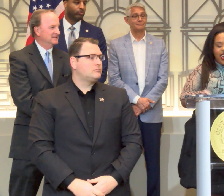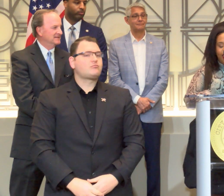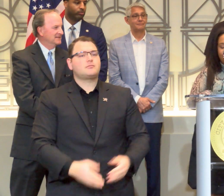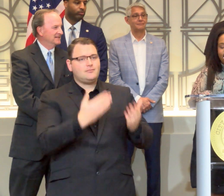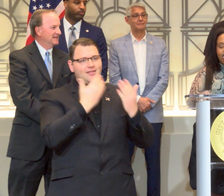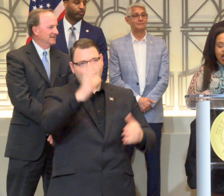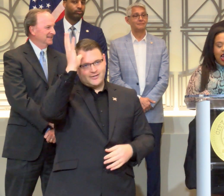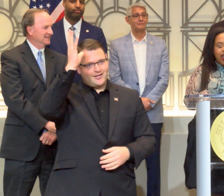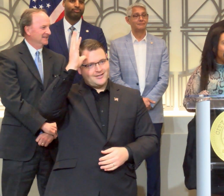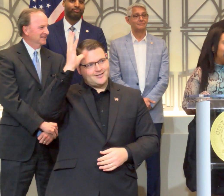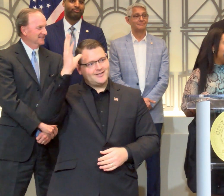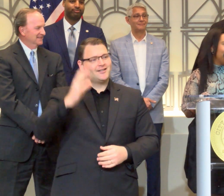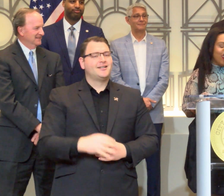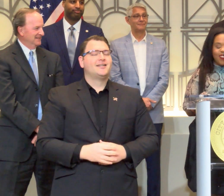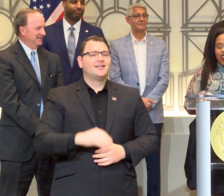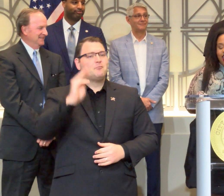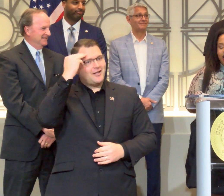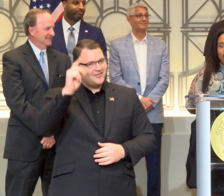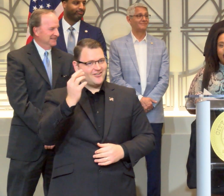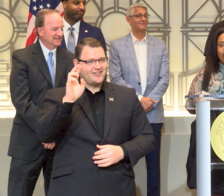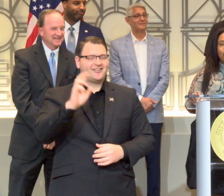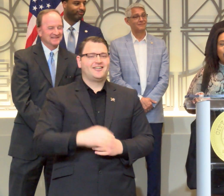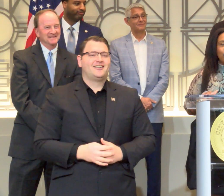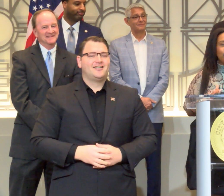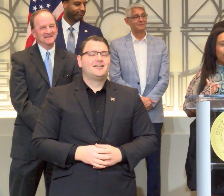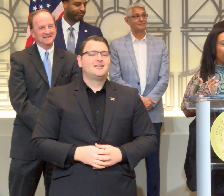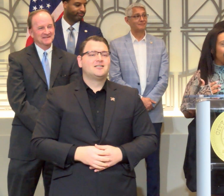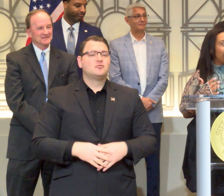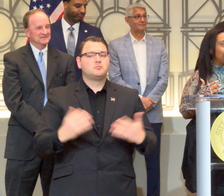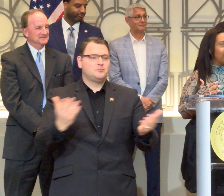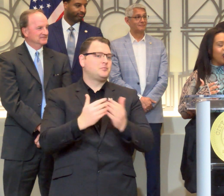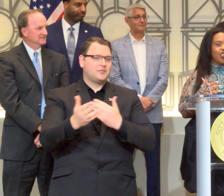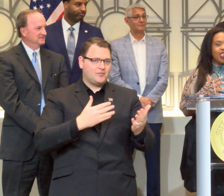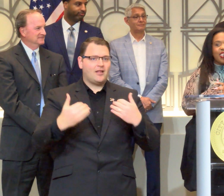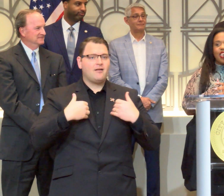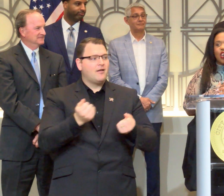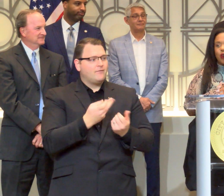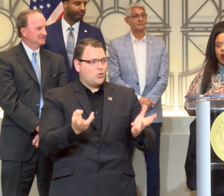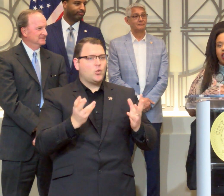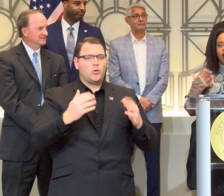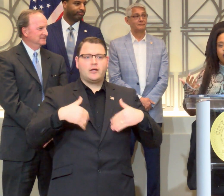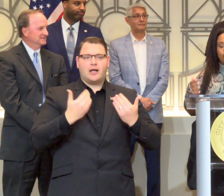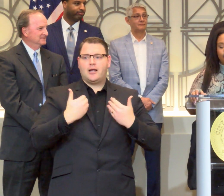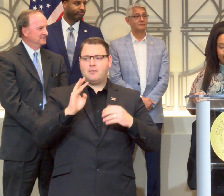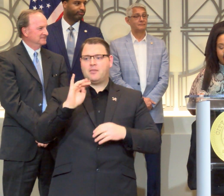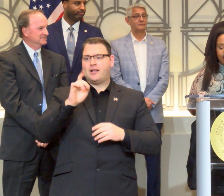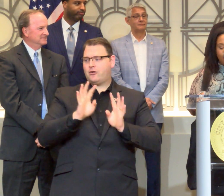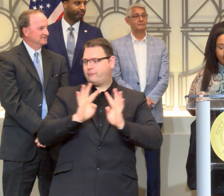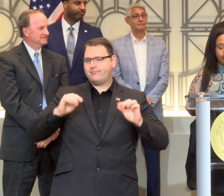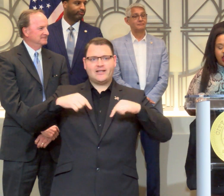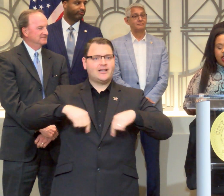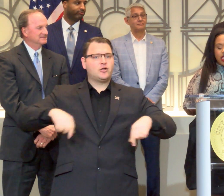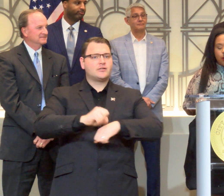Thank you, Daddy. Mayor Turner. And even though there are only a few millennials on this stage, I know a lot of us are millennials